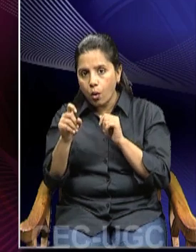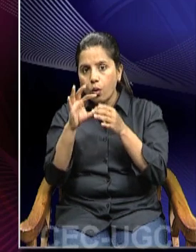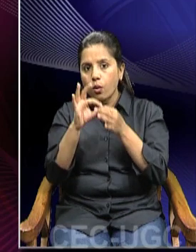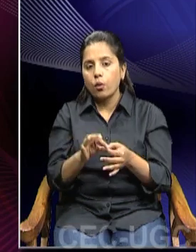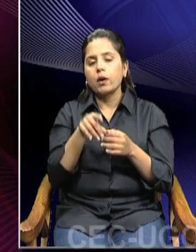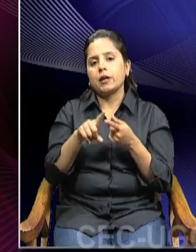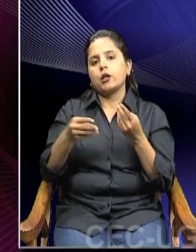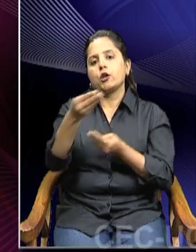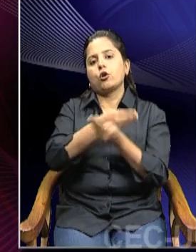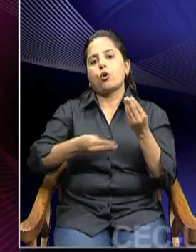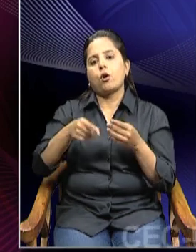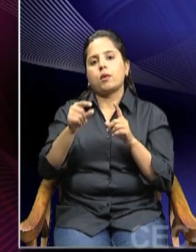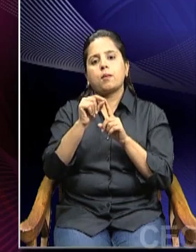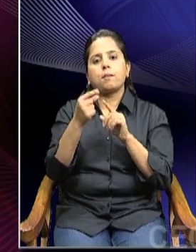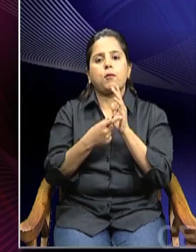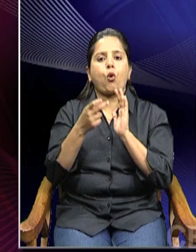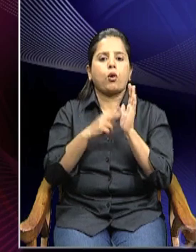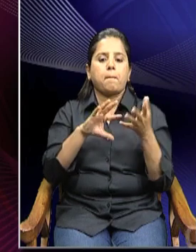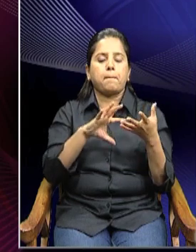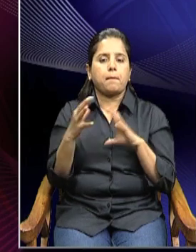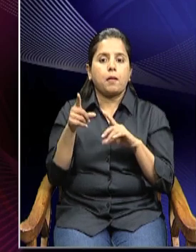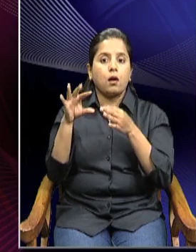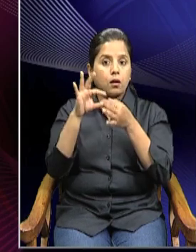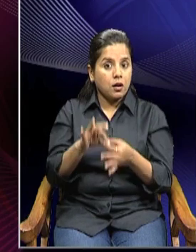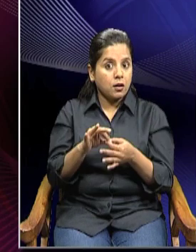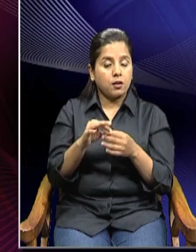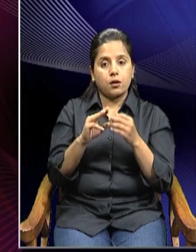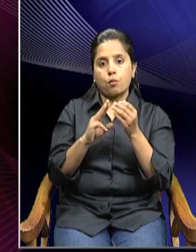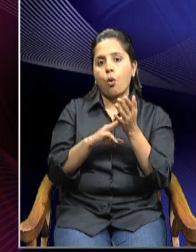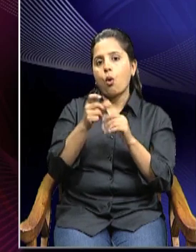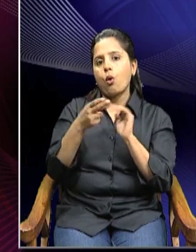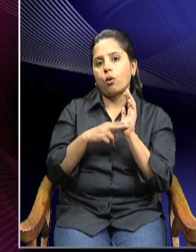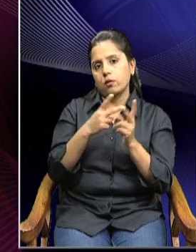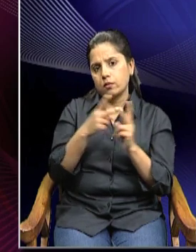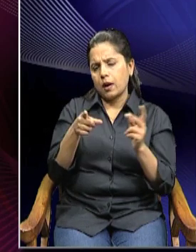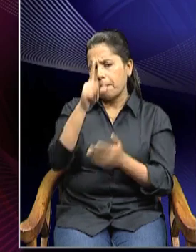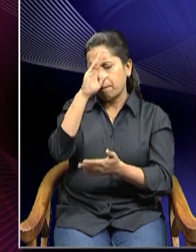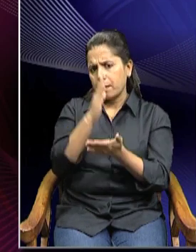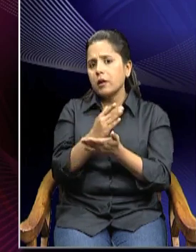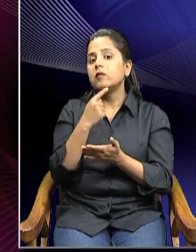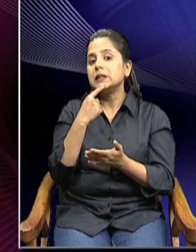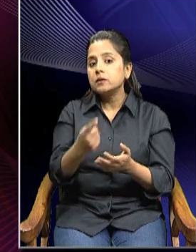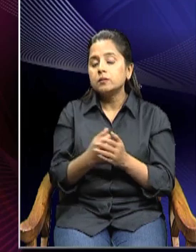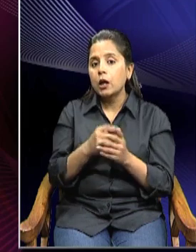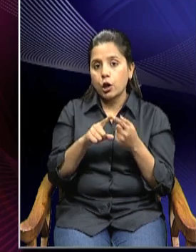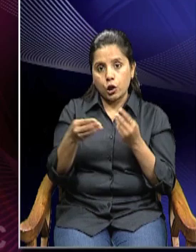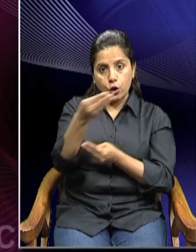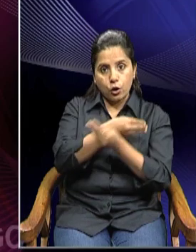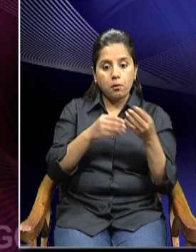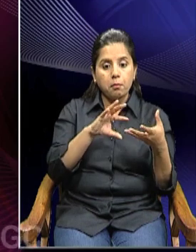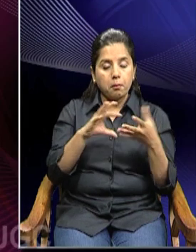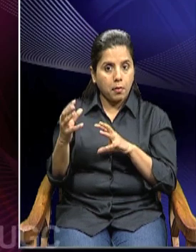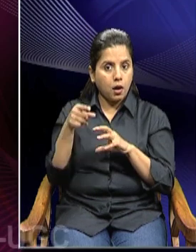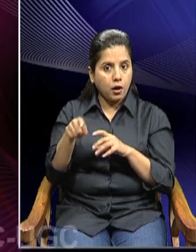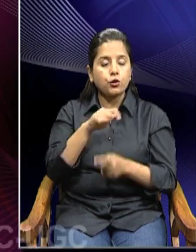of economic production, which is linked to modernization. He believes that economic production